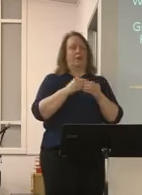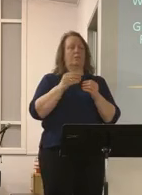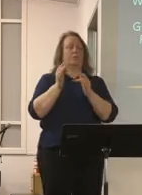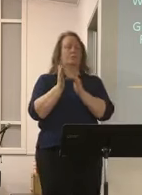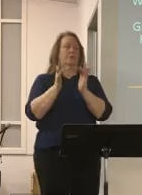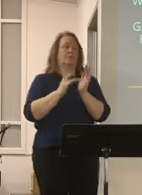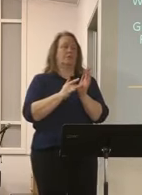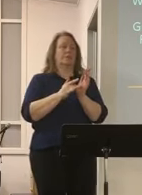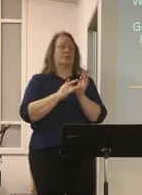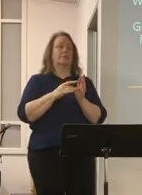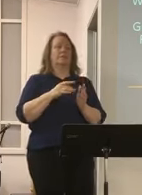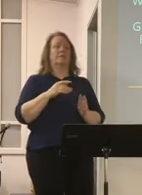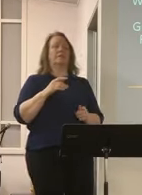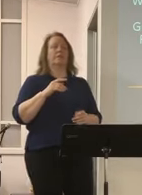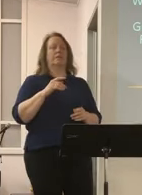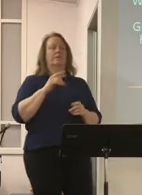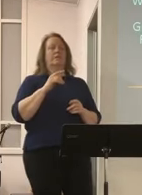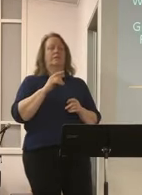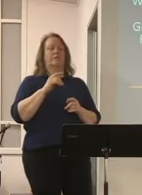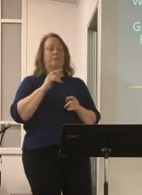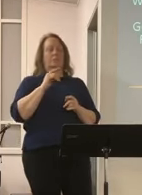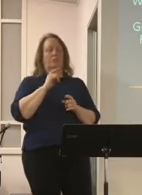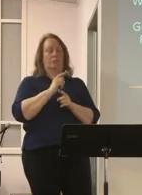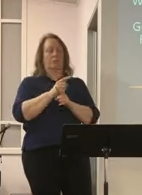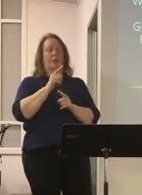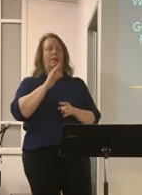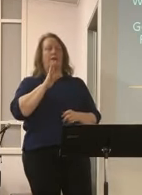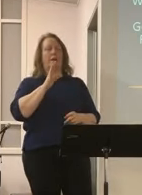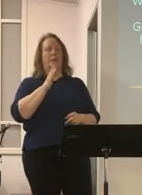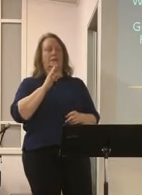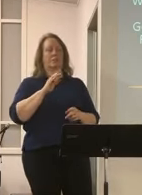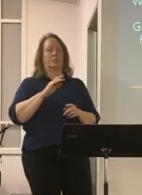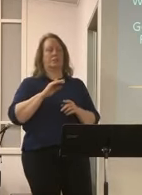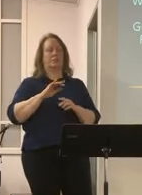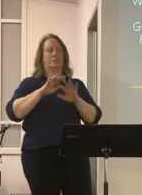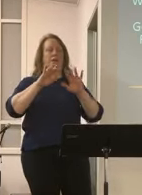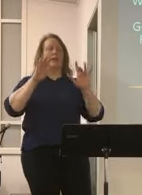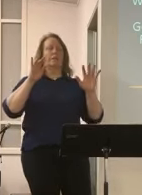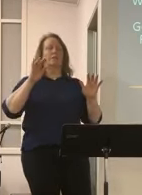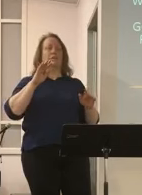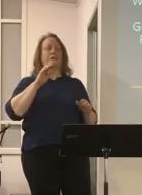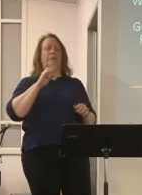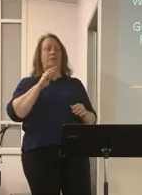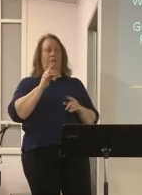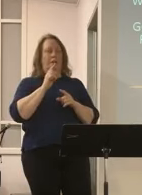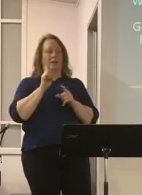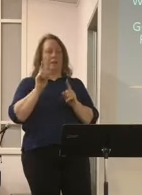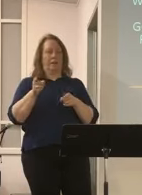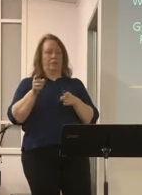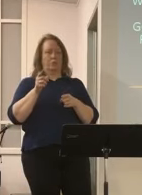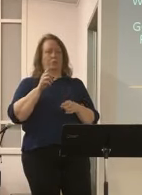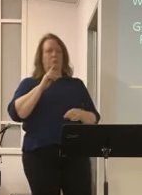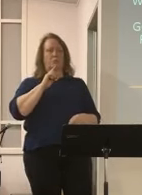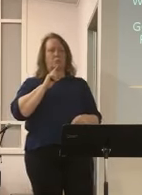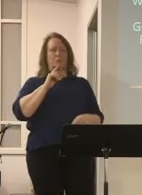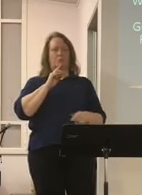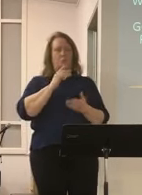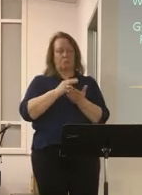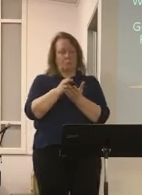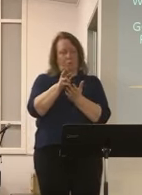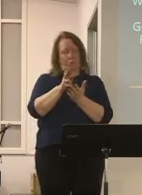the proper response is a plain statement of the truth. 2 Corinthians 4:2 says, "We reject all